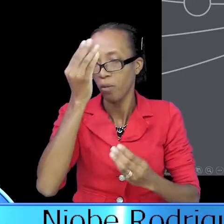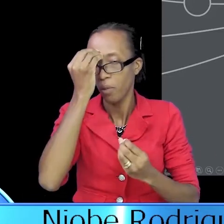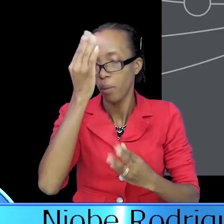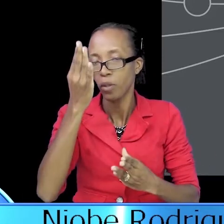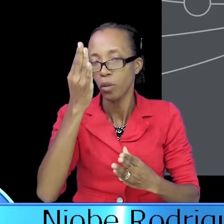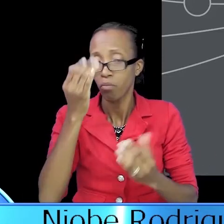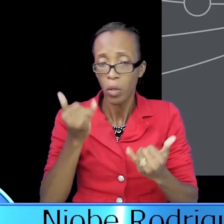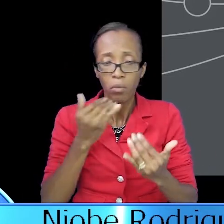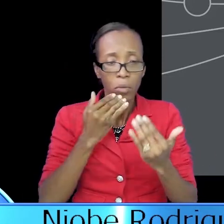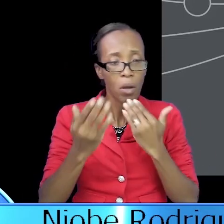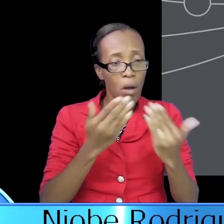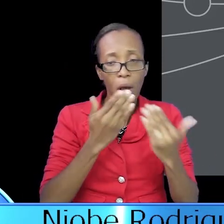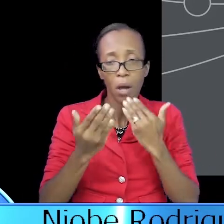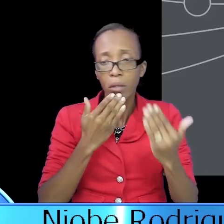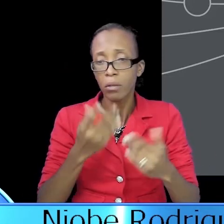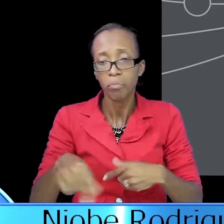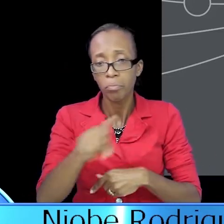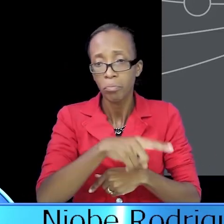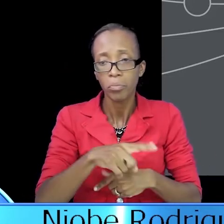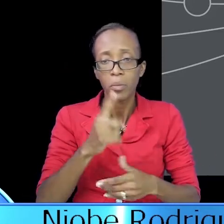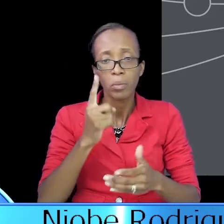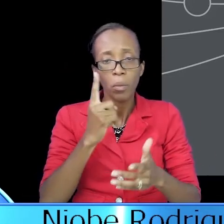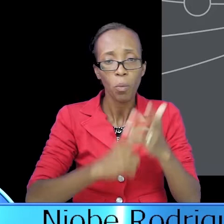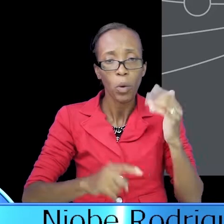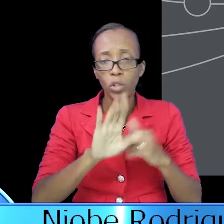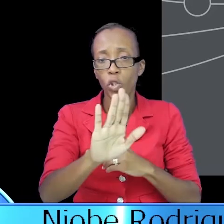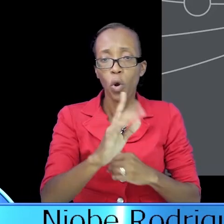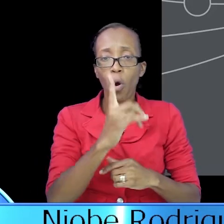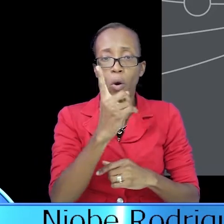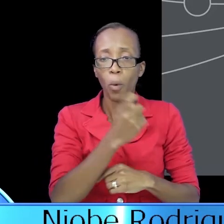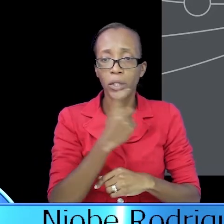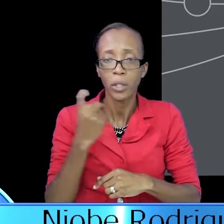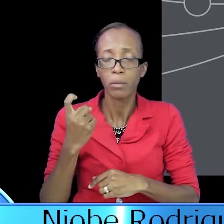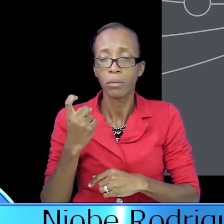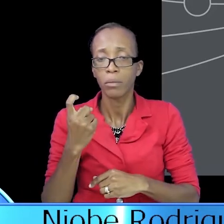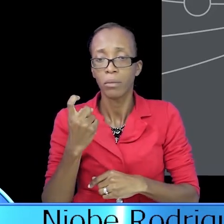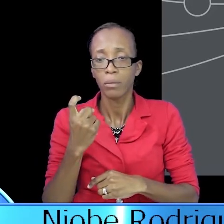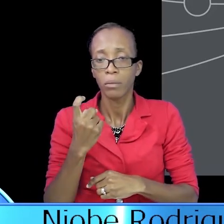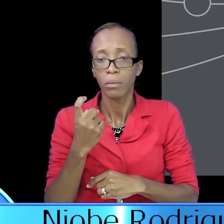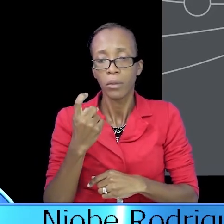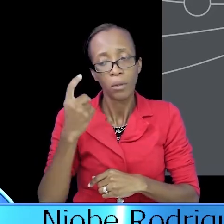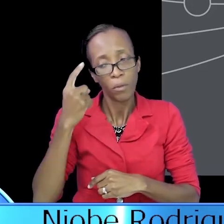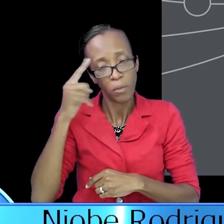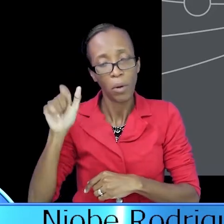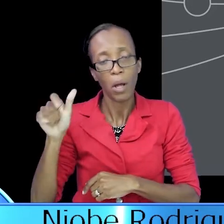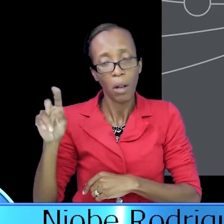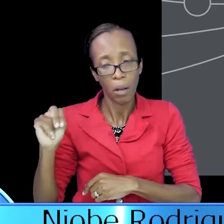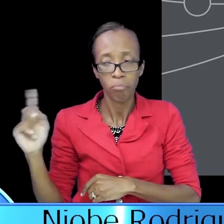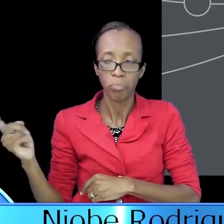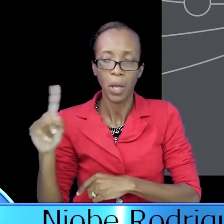Hi, Alan. Thank you for your presentation, and I know that you've shared a lot of valuable information.